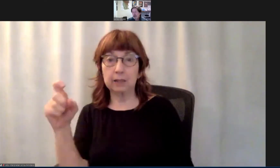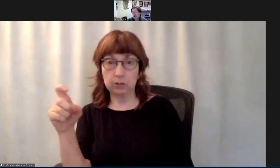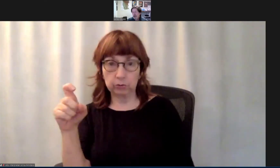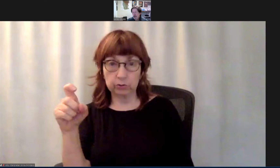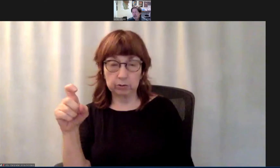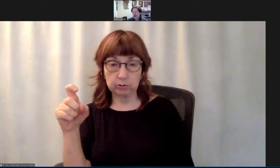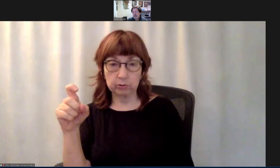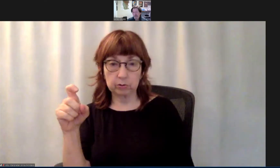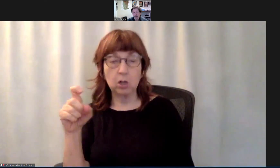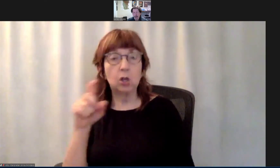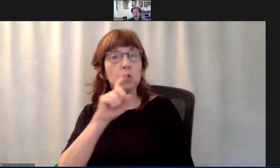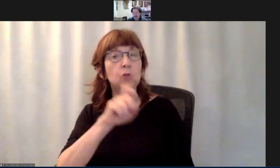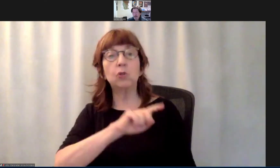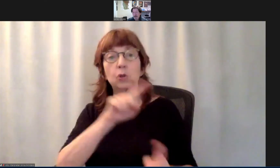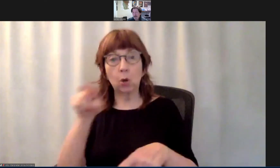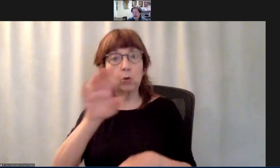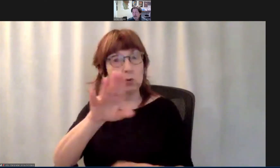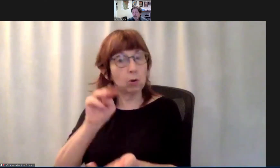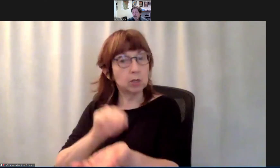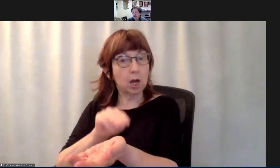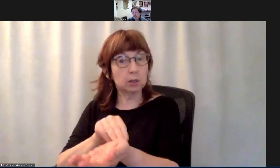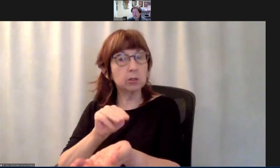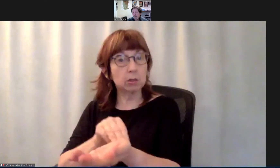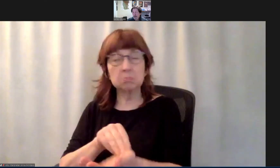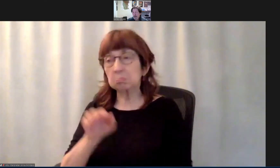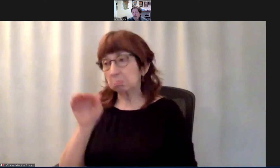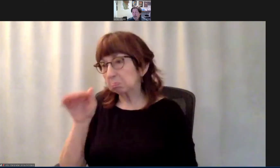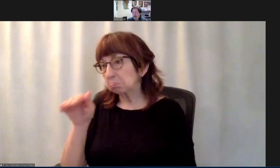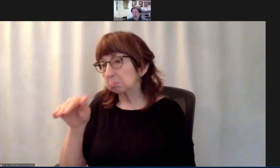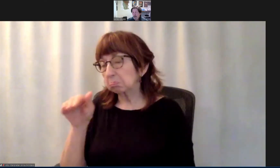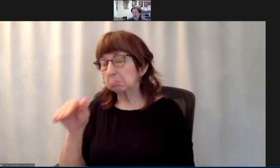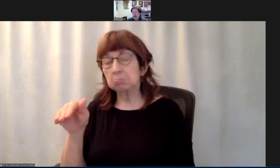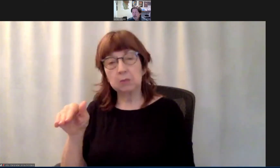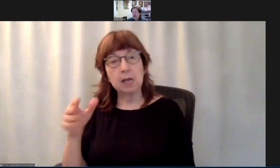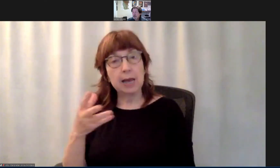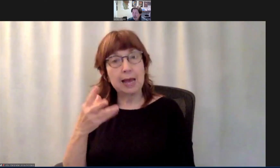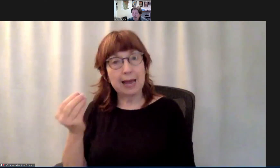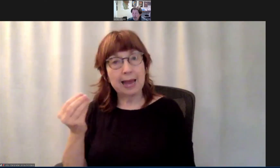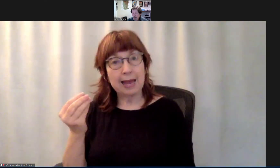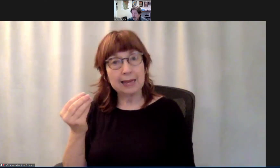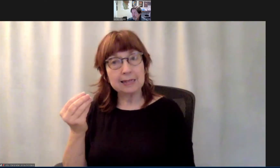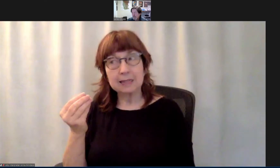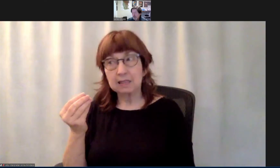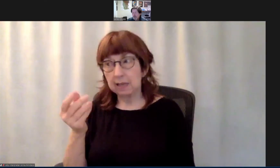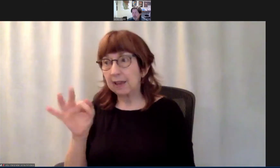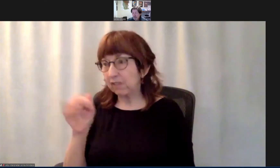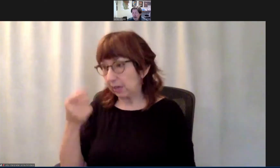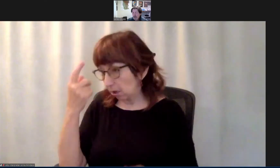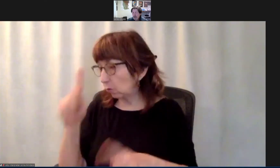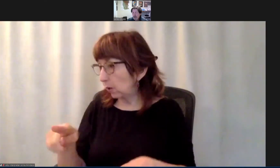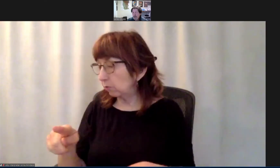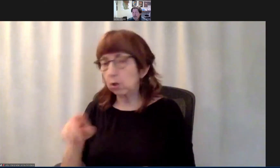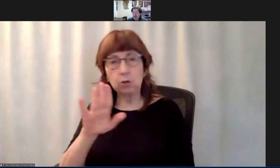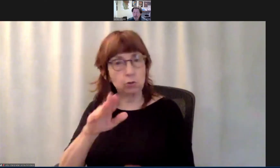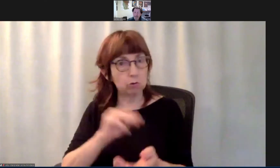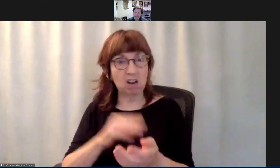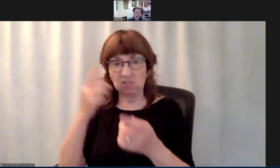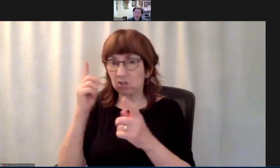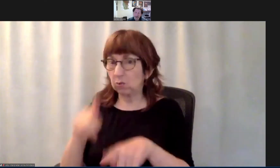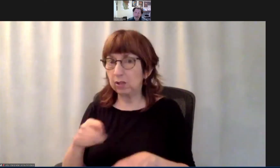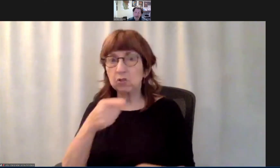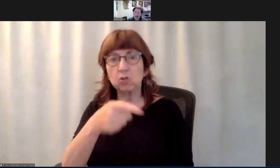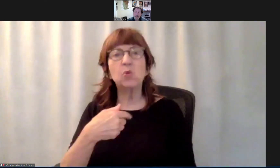you should go to your provider to agree with you. And if your provider agrees that